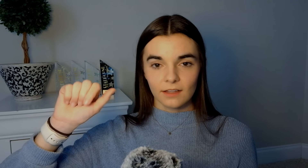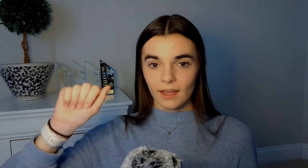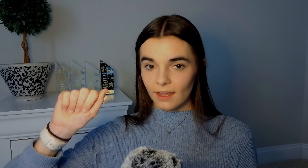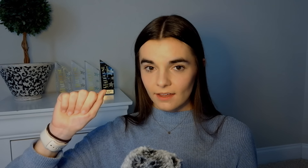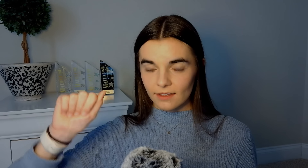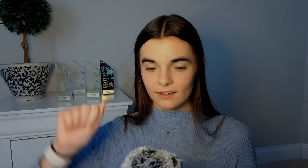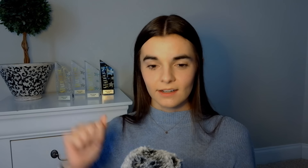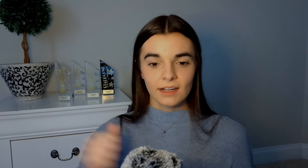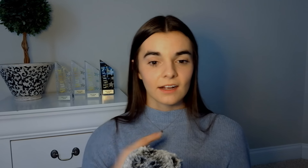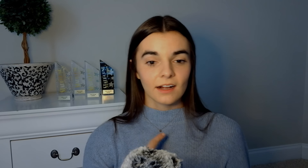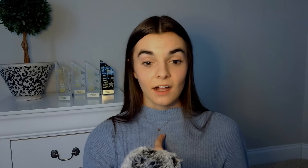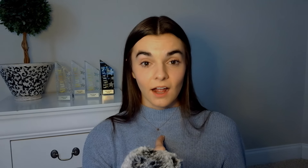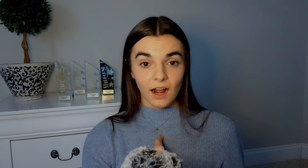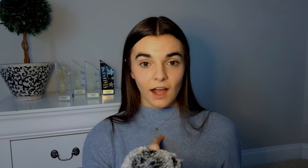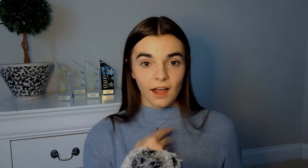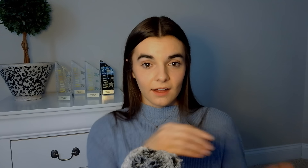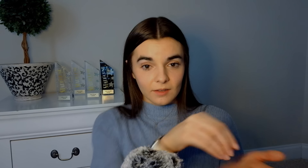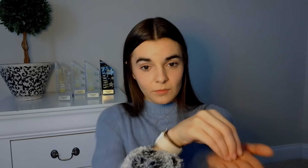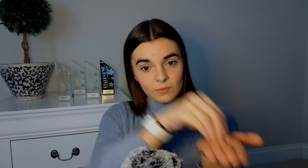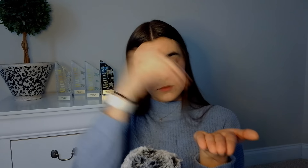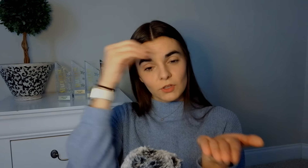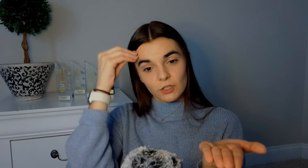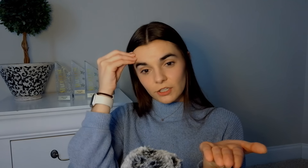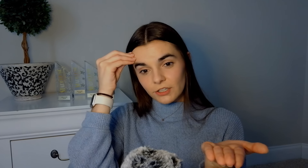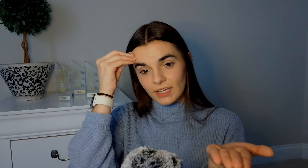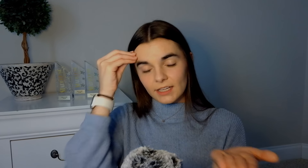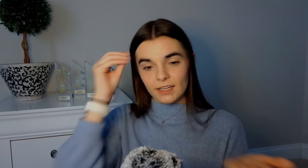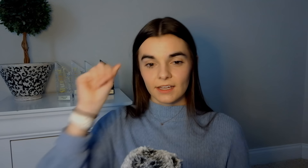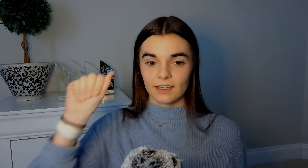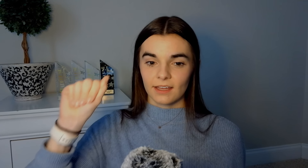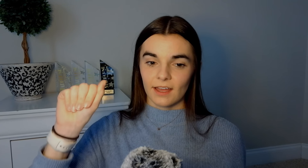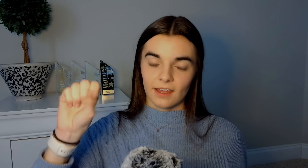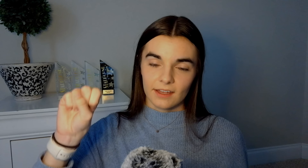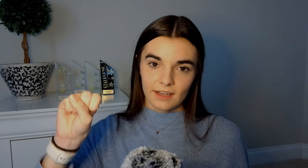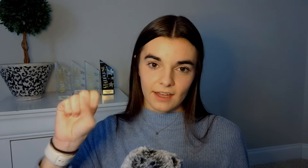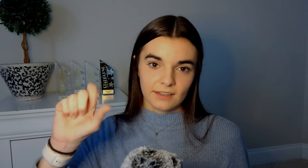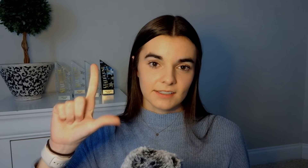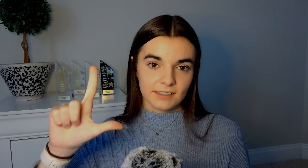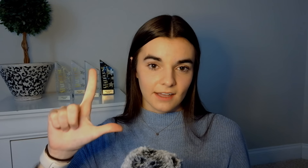Pamela. I'm learning ASL.